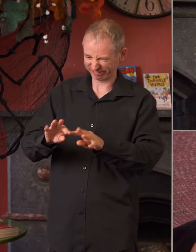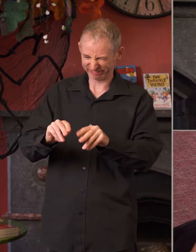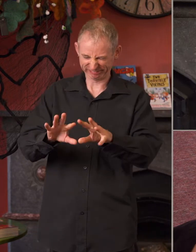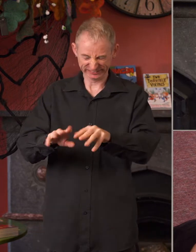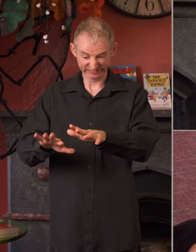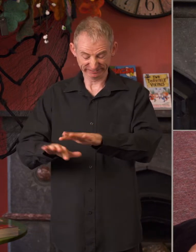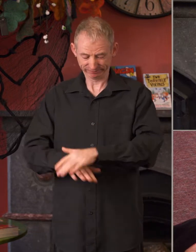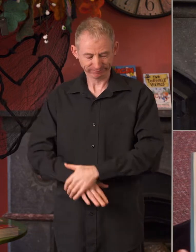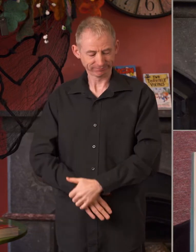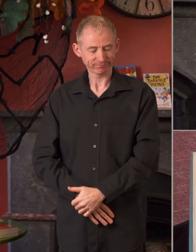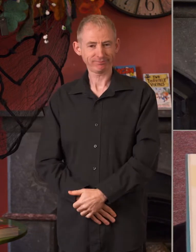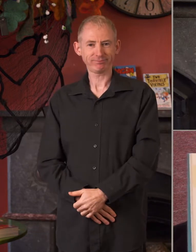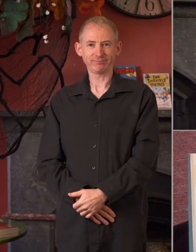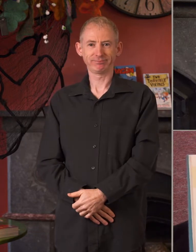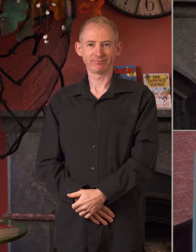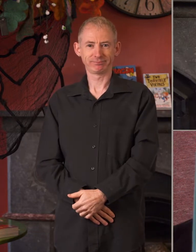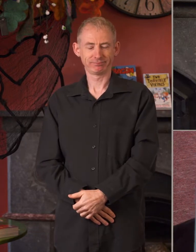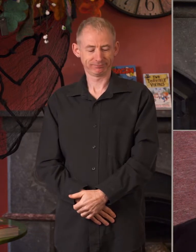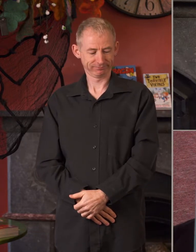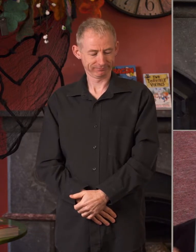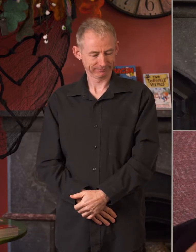slippery seaweed.